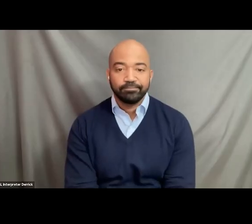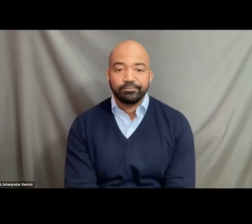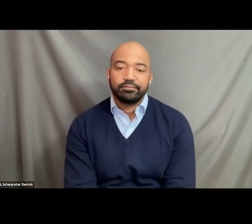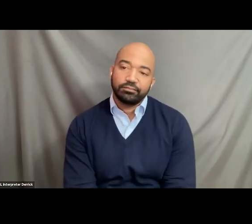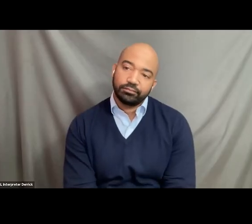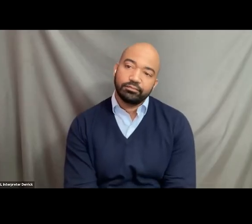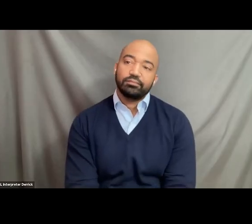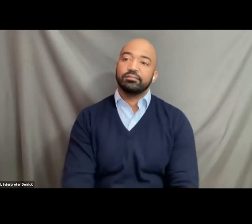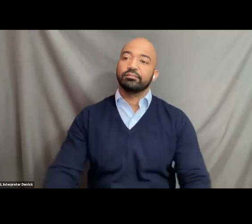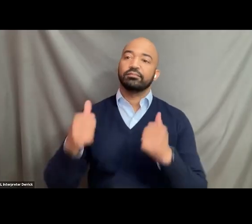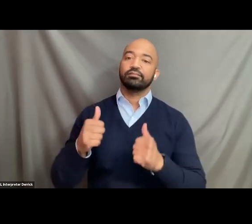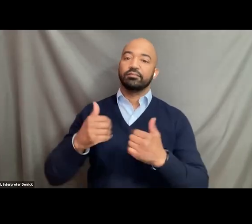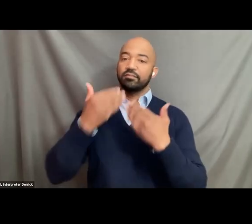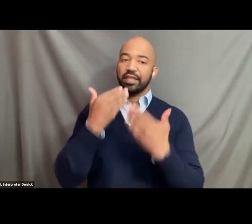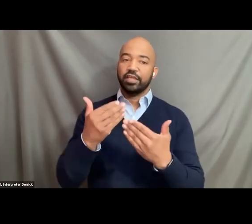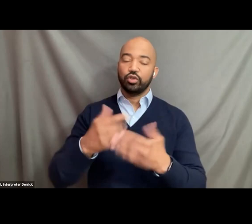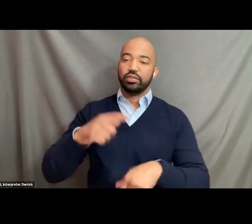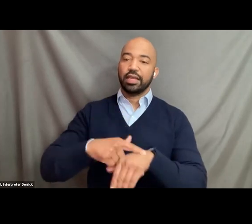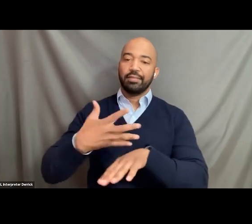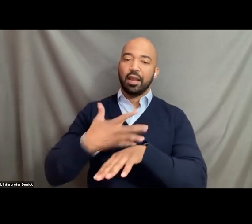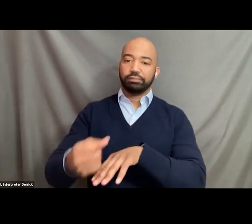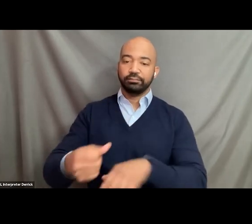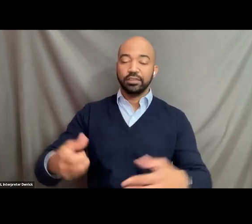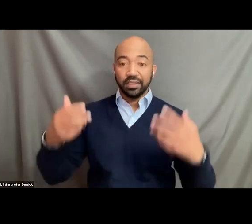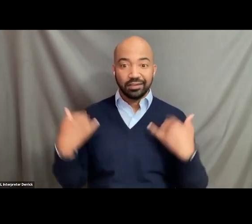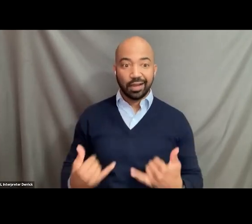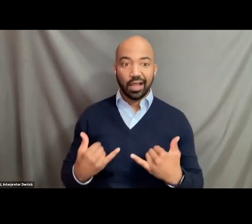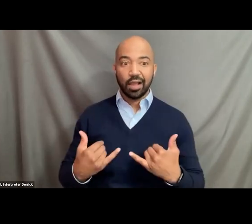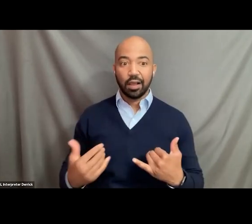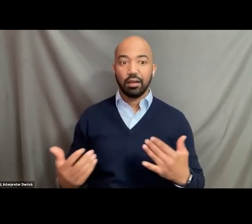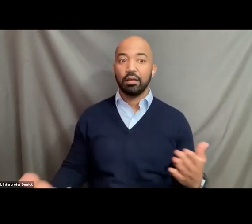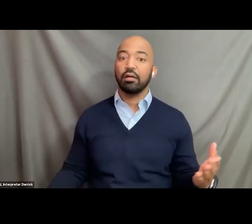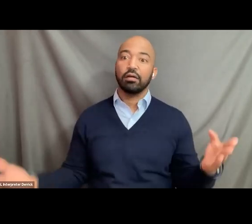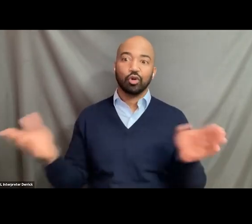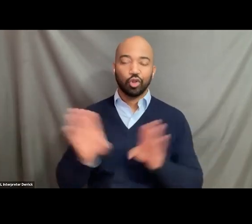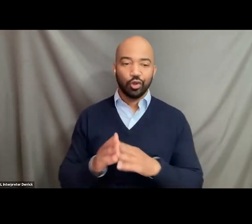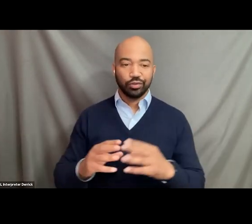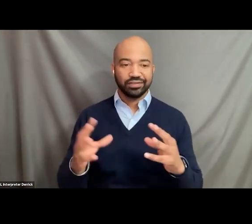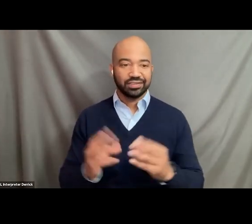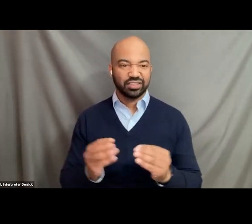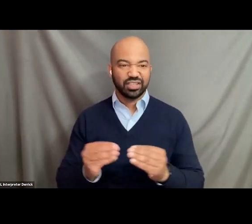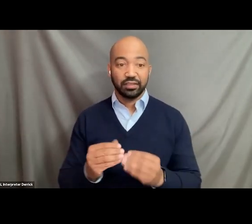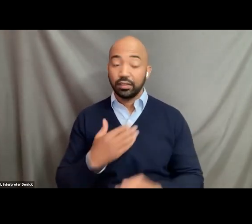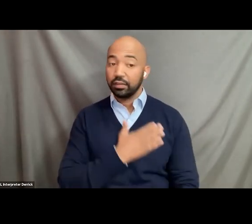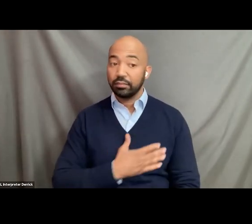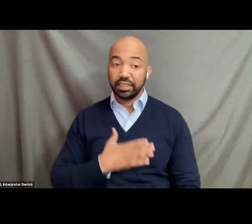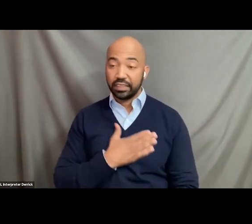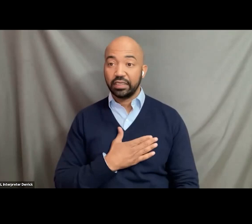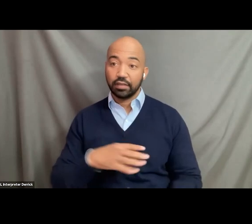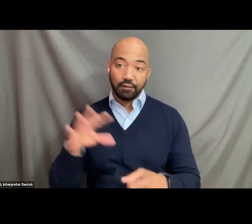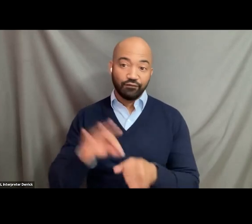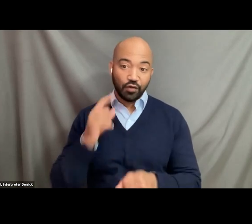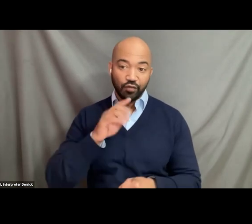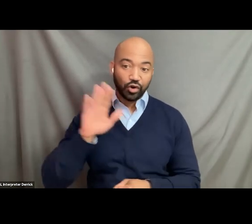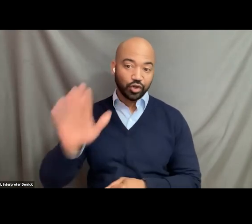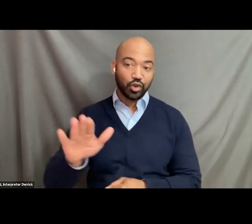Okay, great. Thank you so much. Time is up, so let me close the session, but please do vote for your favorite out